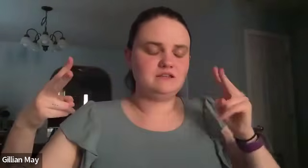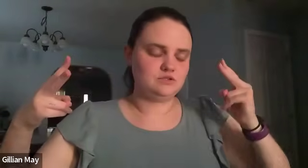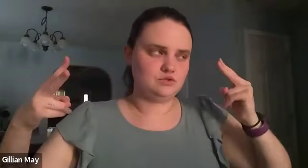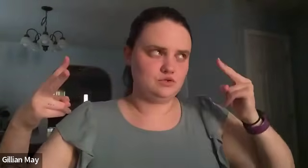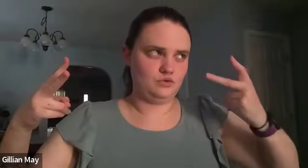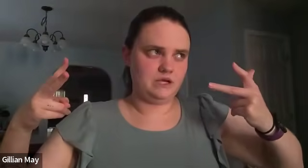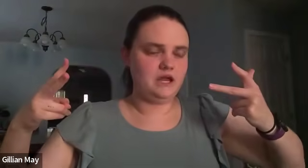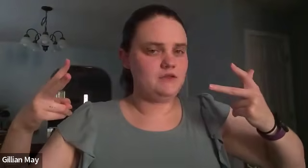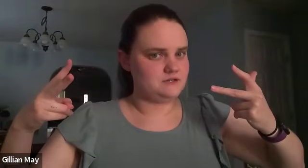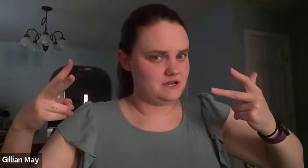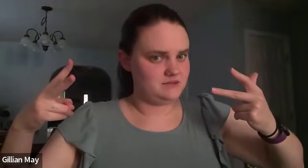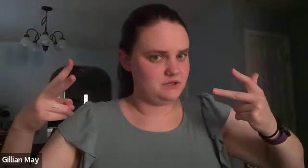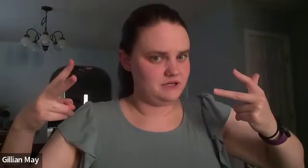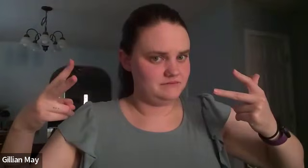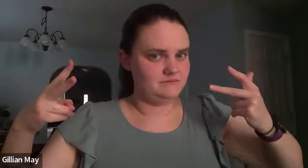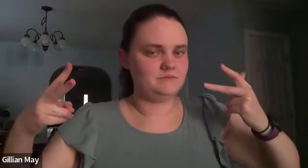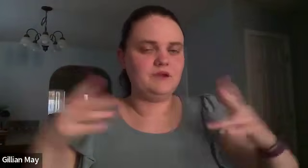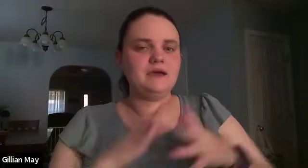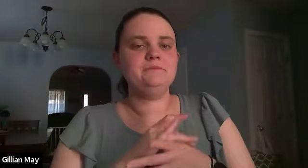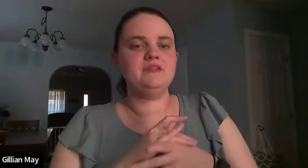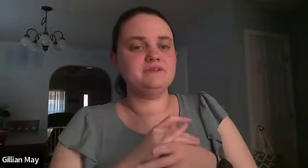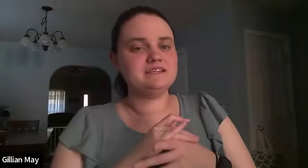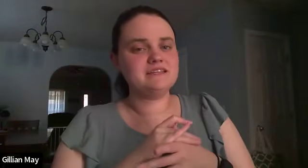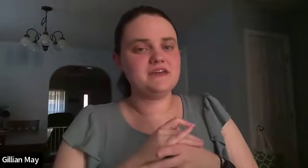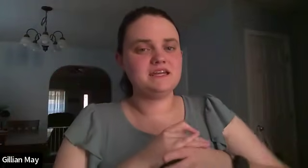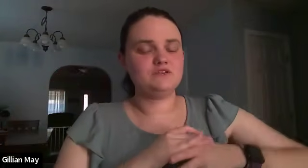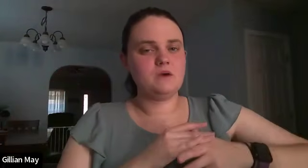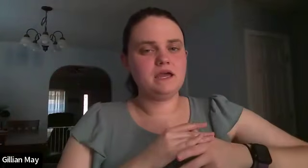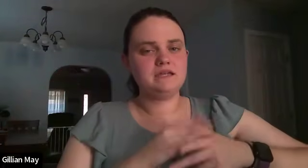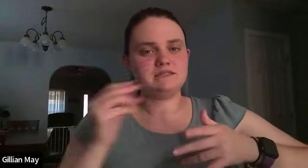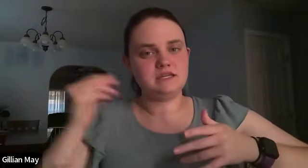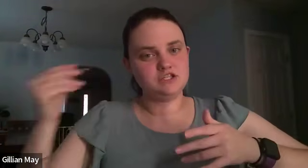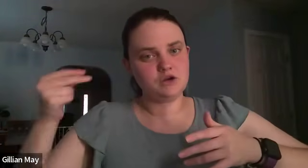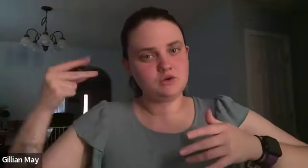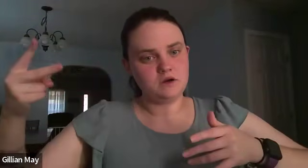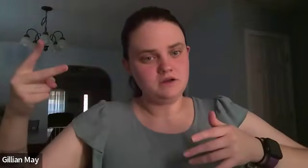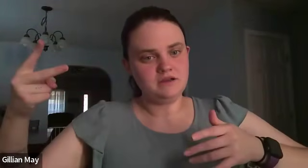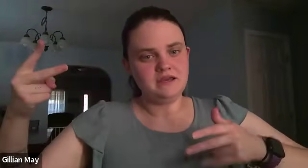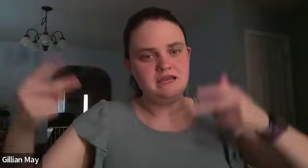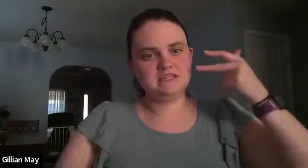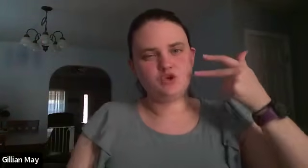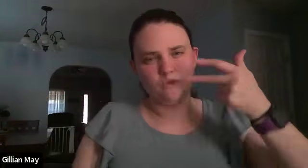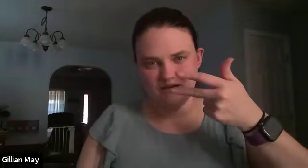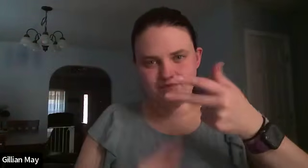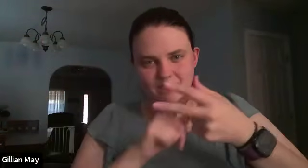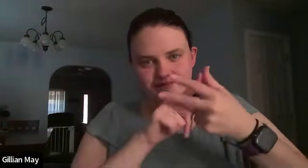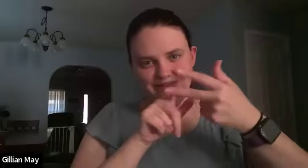get 3 other signs put in. Okay? And the reason I say that is the way son and daughter work is it's going to combine